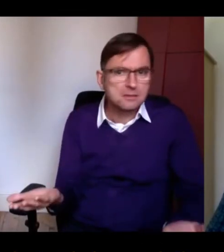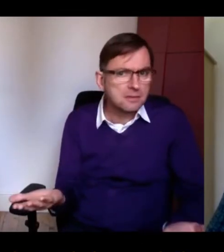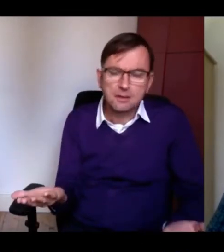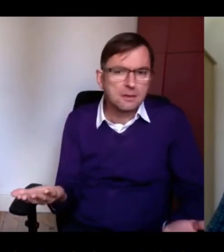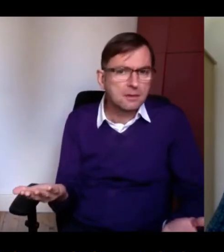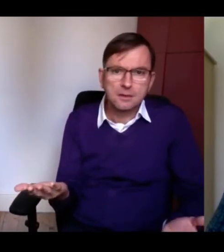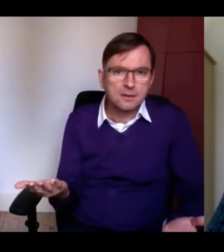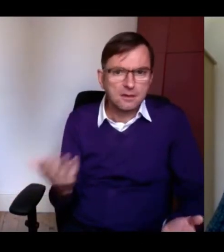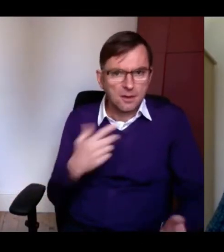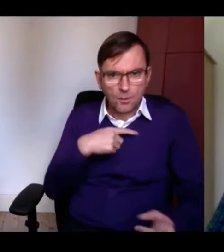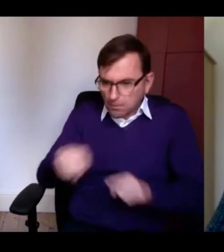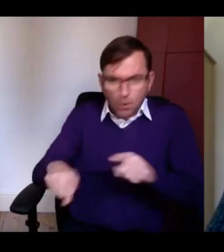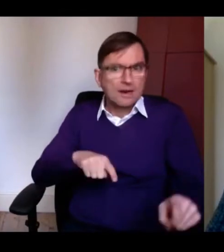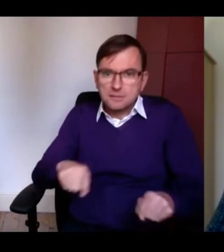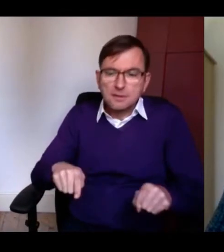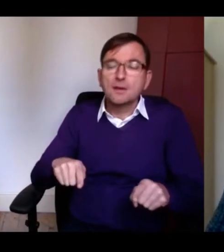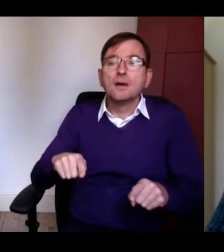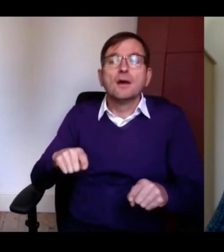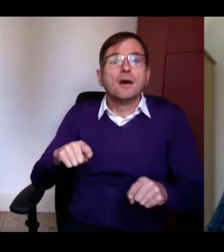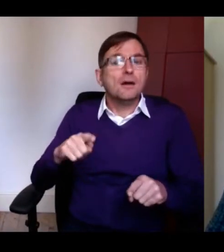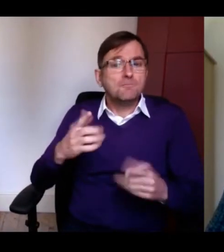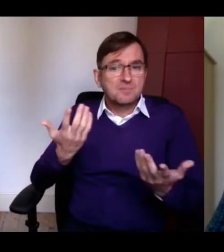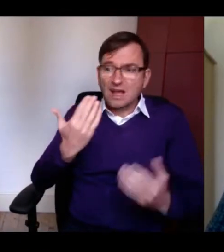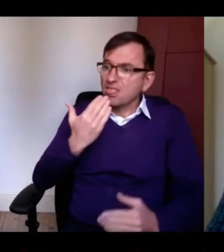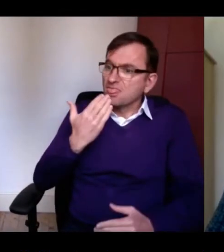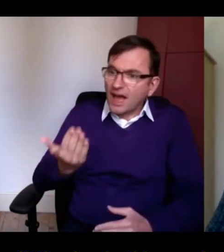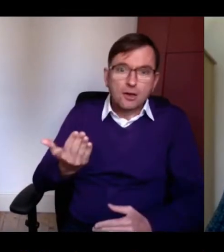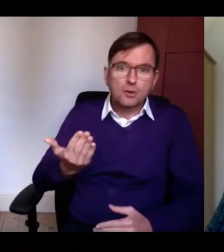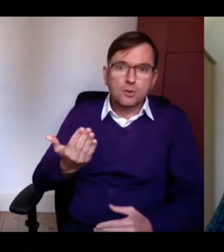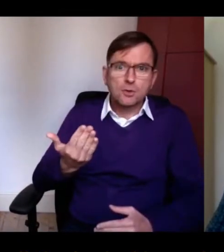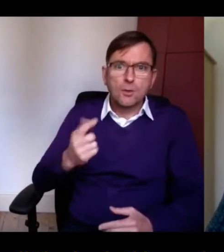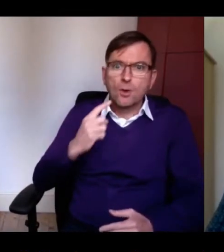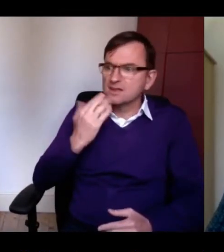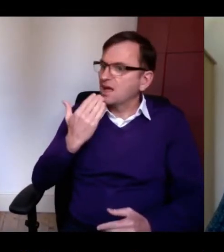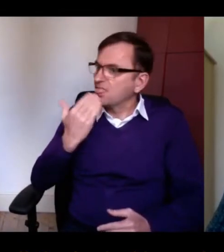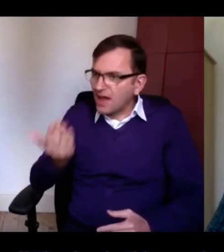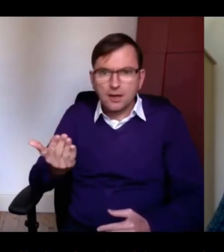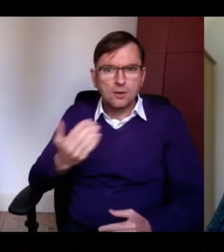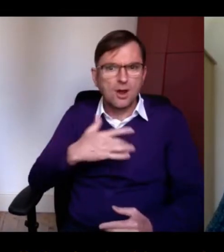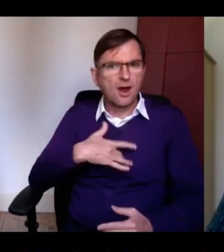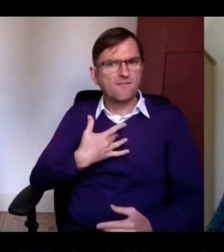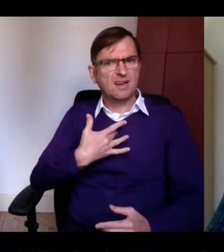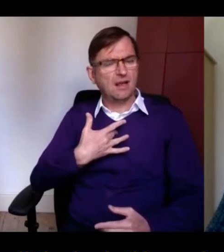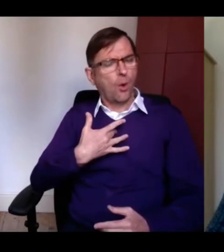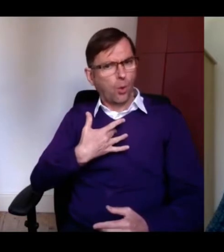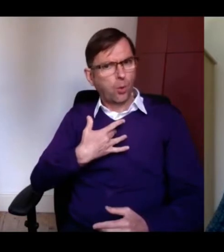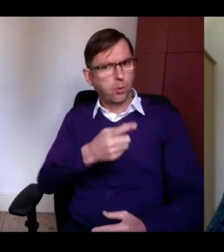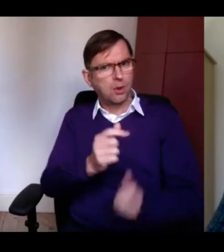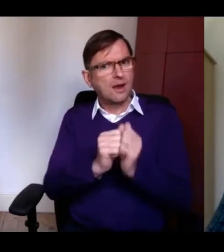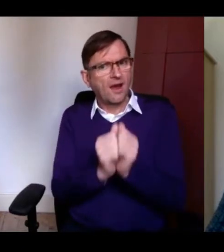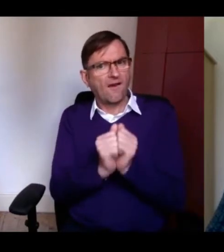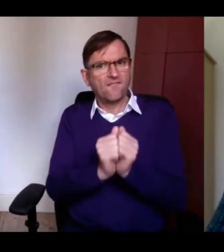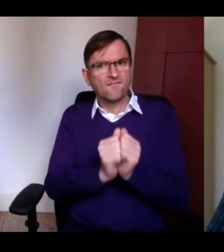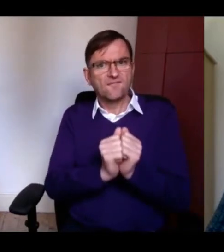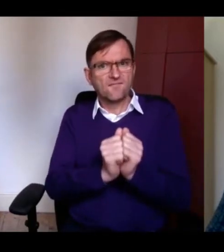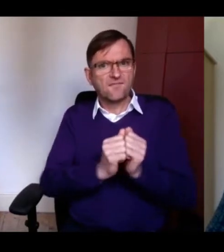You don't mind that. It's how we, it's visual, it's how we communicate. And those little simple things, when they say thank you at the till or whatever,